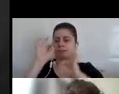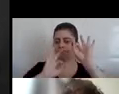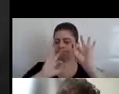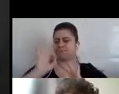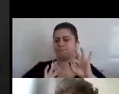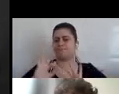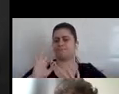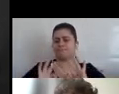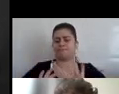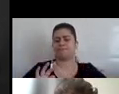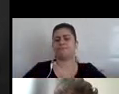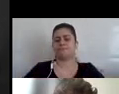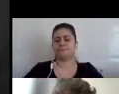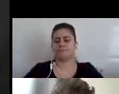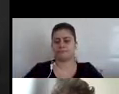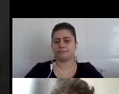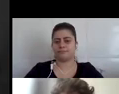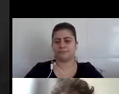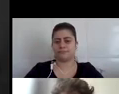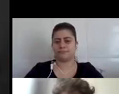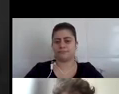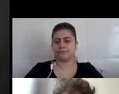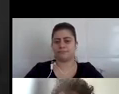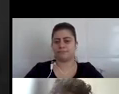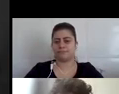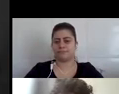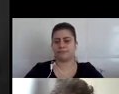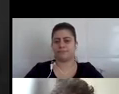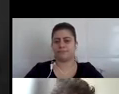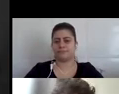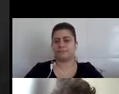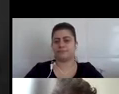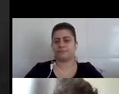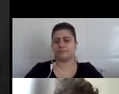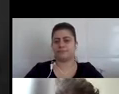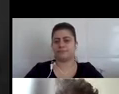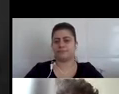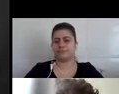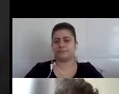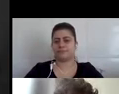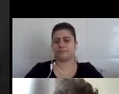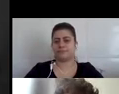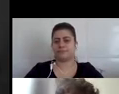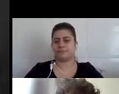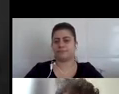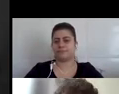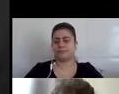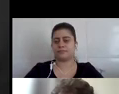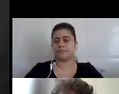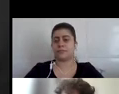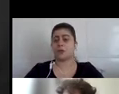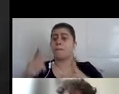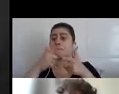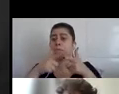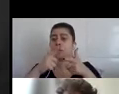is an issue that is dealt by many city governments, many mayors. Social